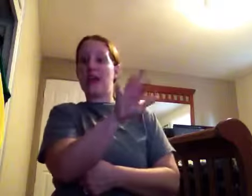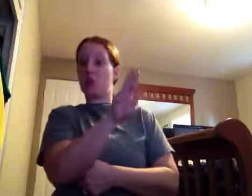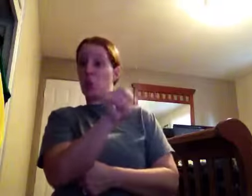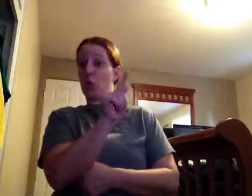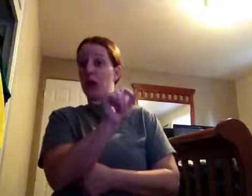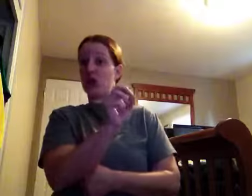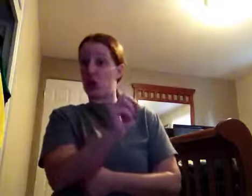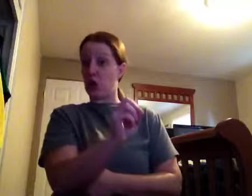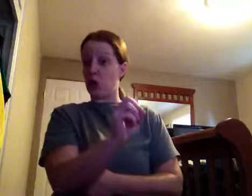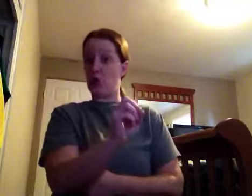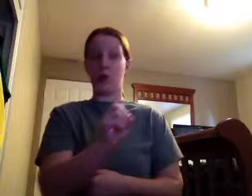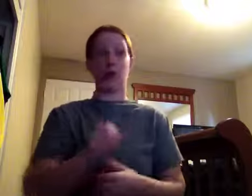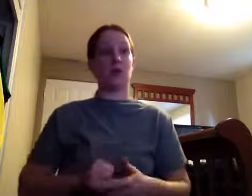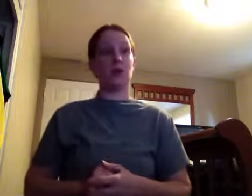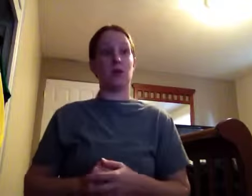I'm going to end up with